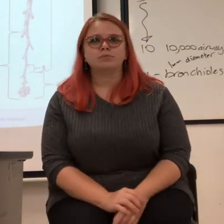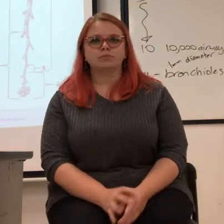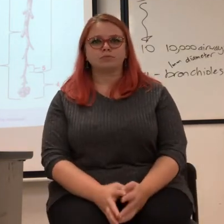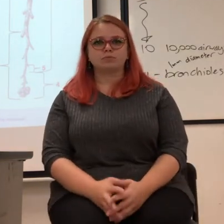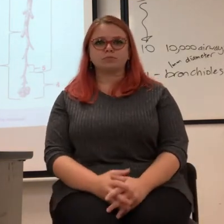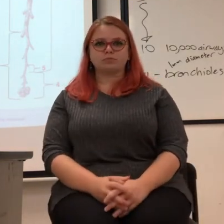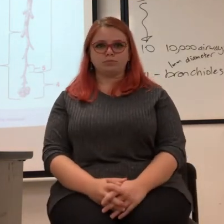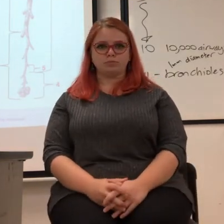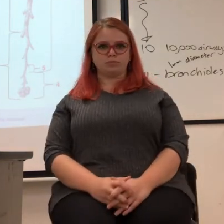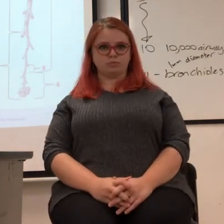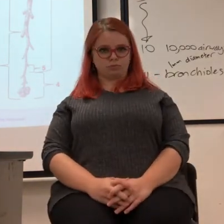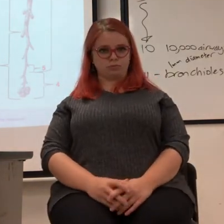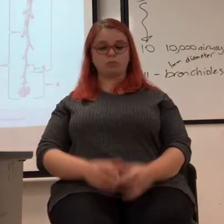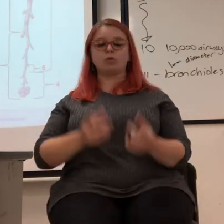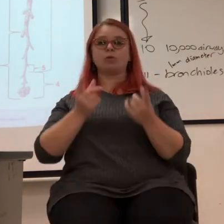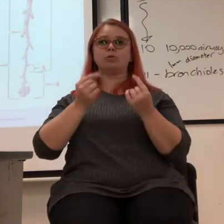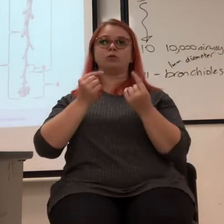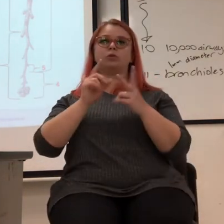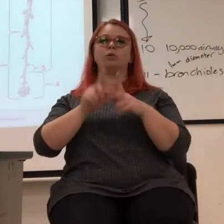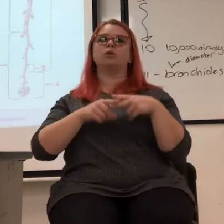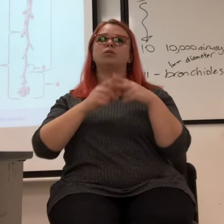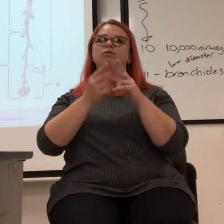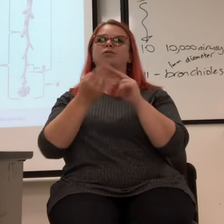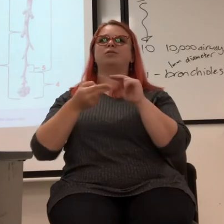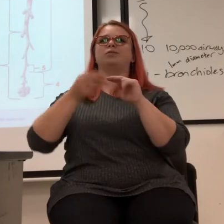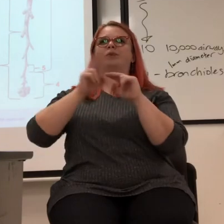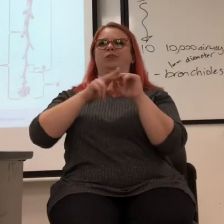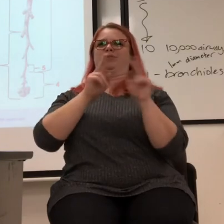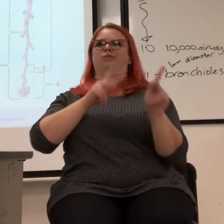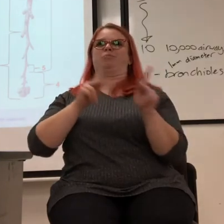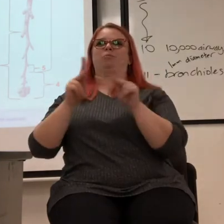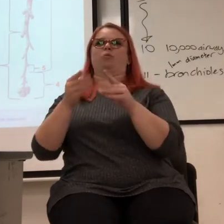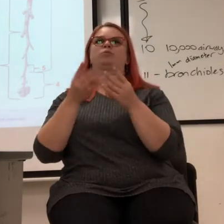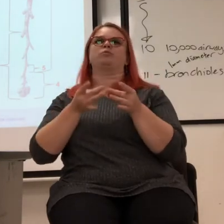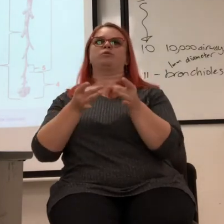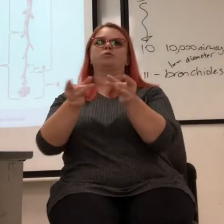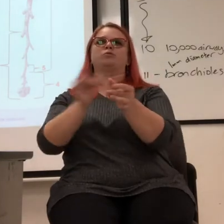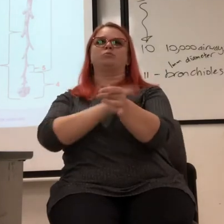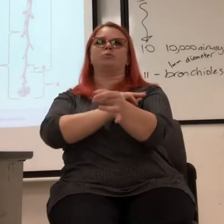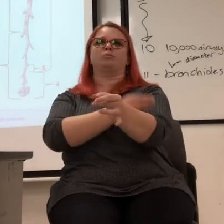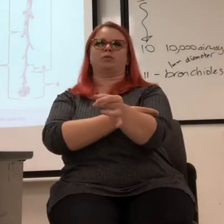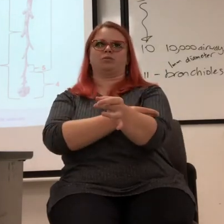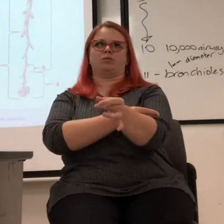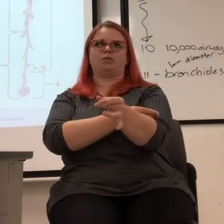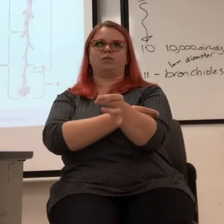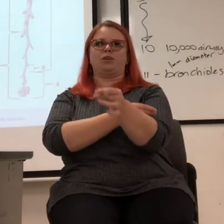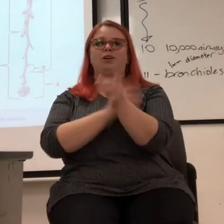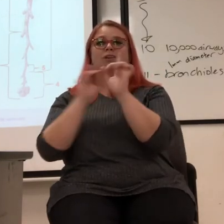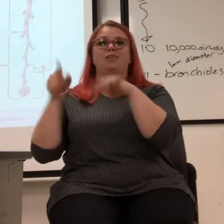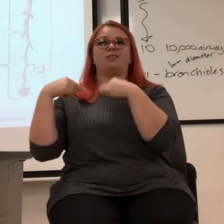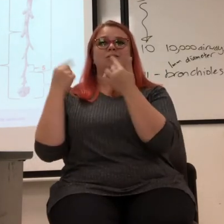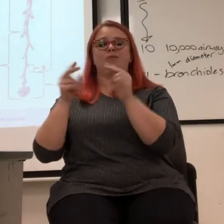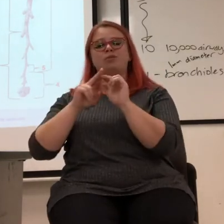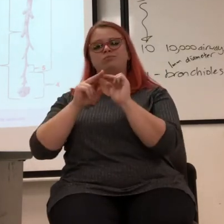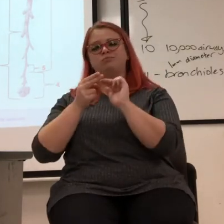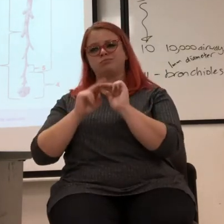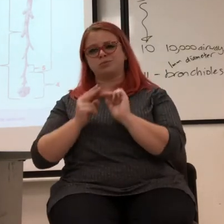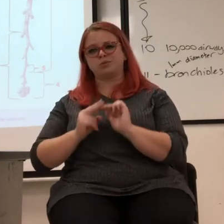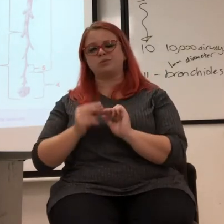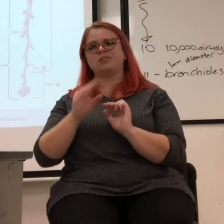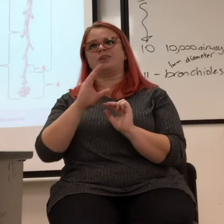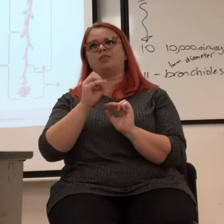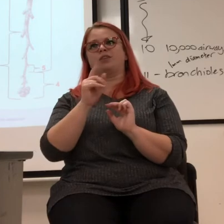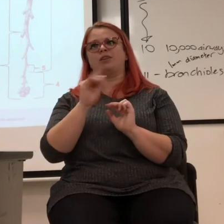What you're doing is you're starting to increase the proportion of smooth muscle. Okay, you've been decreasing cartilage,